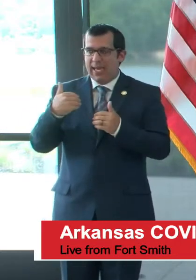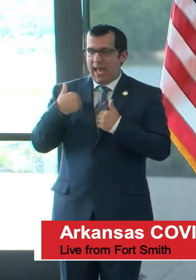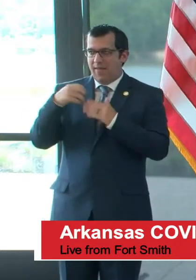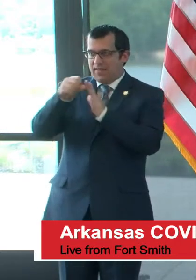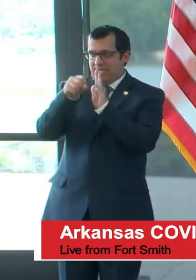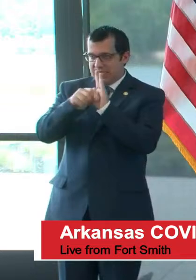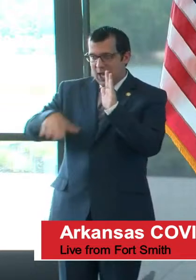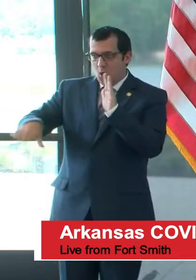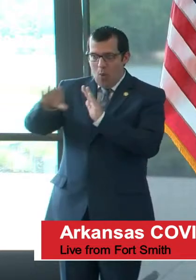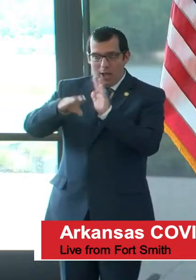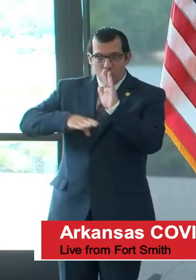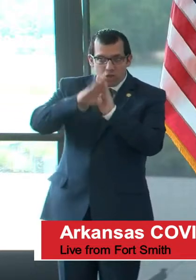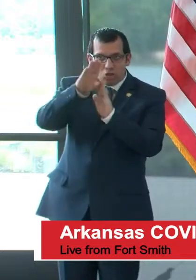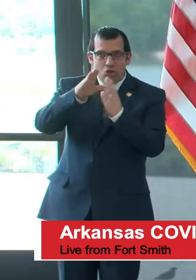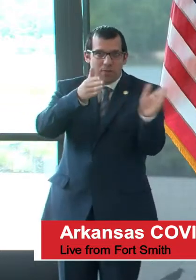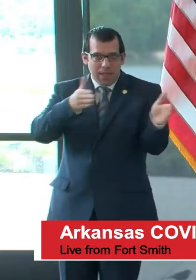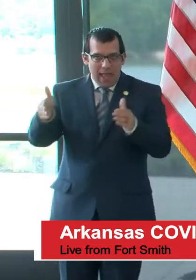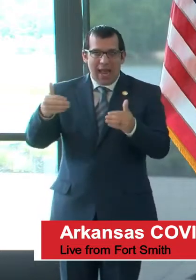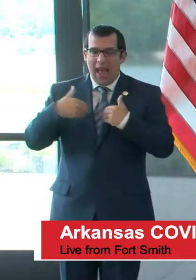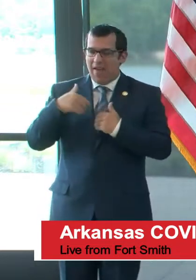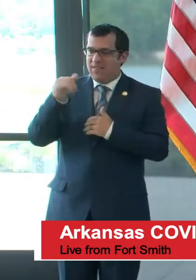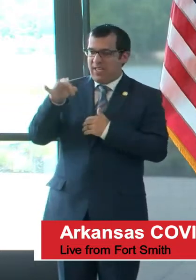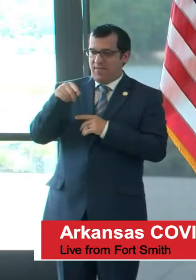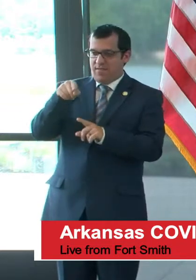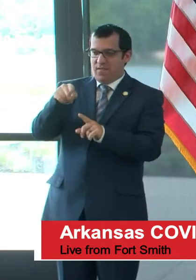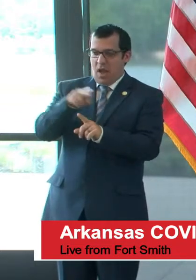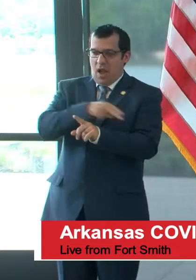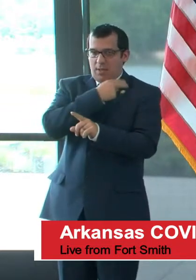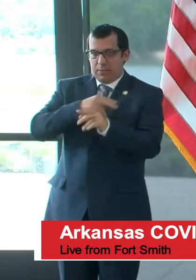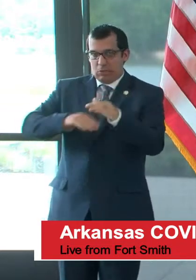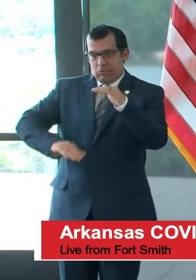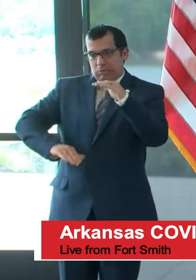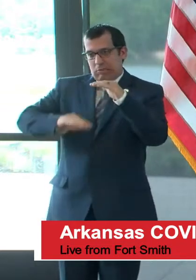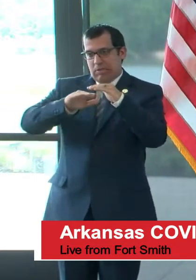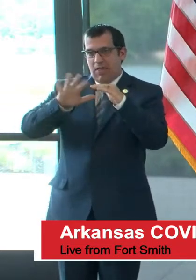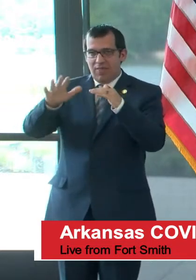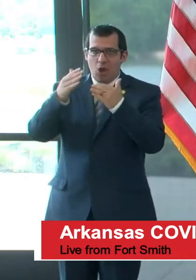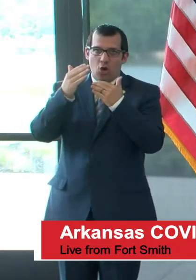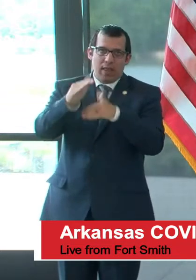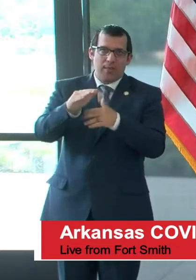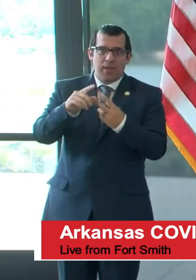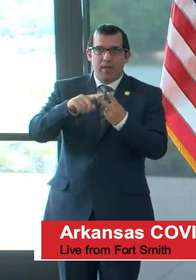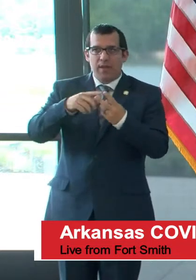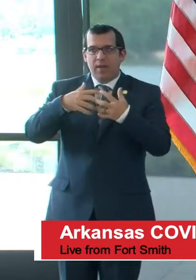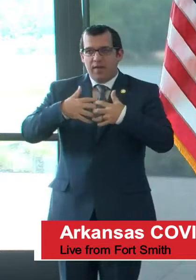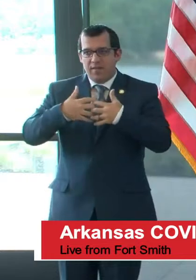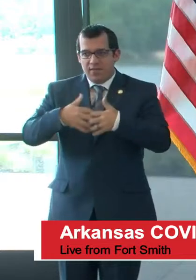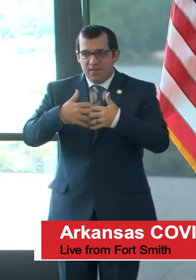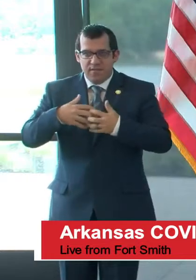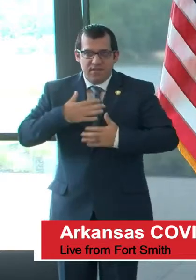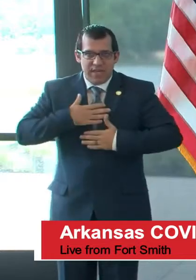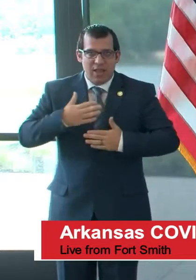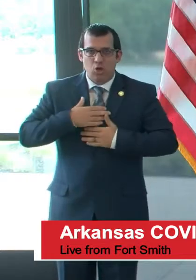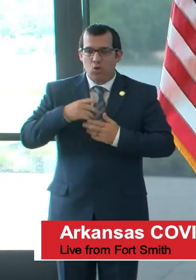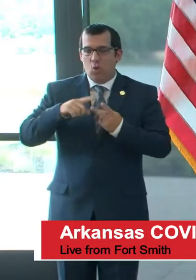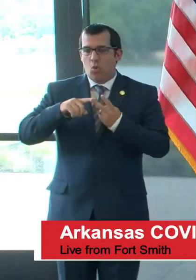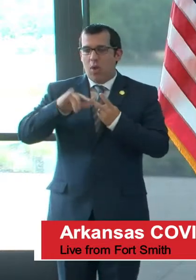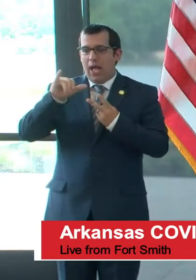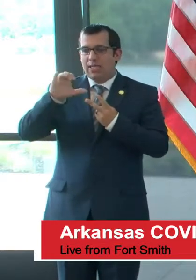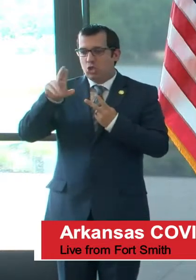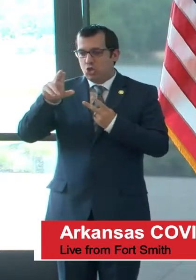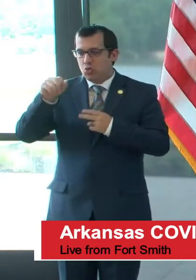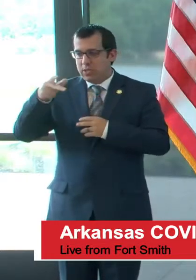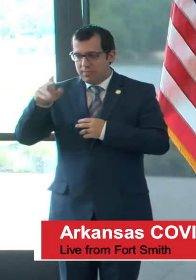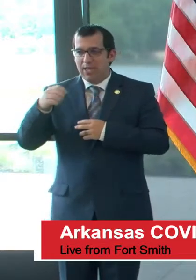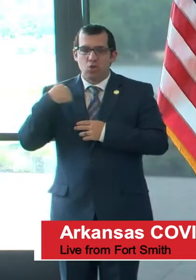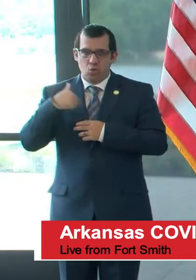surge plan, so if there's any hospital that gets close to their limit on whether it's ventilators or ICU units, then we